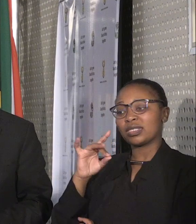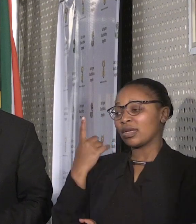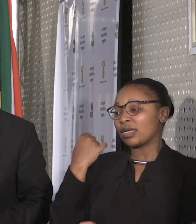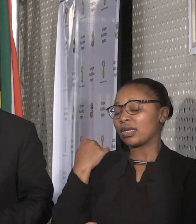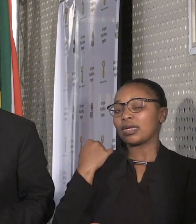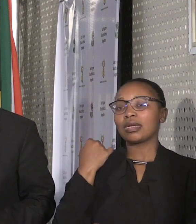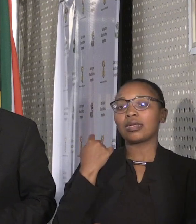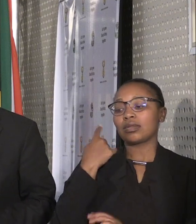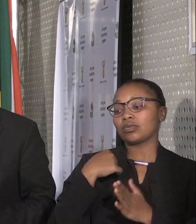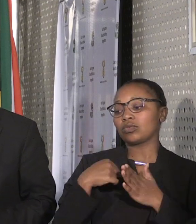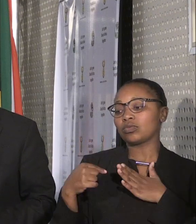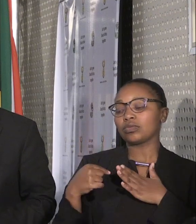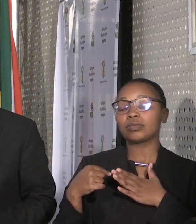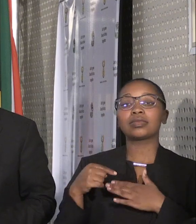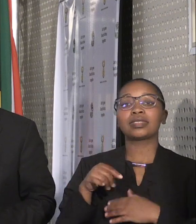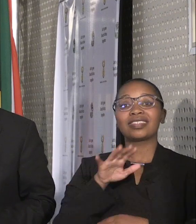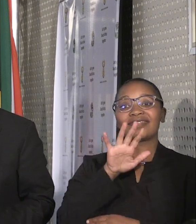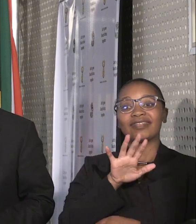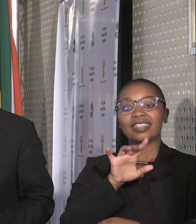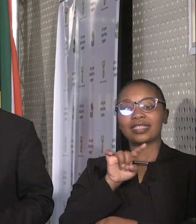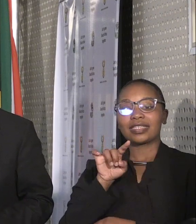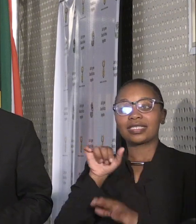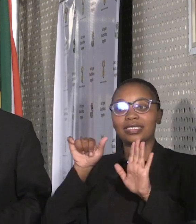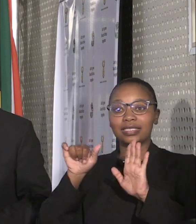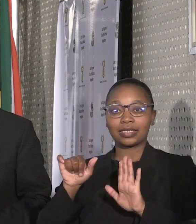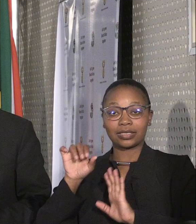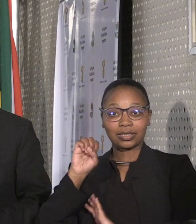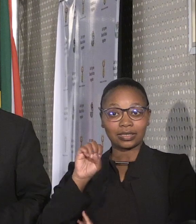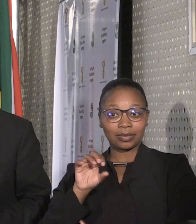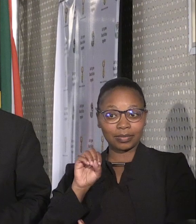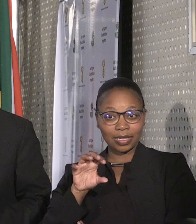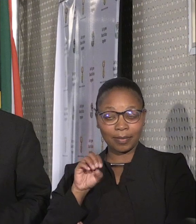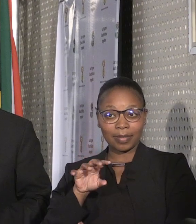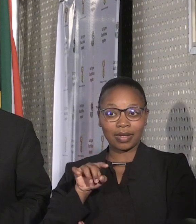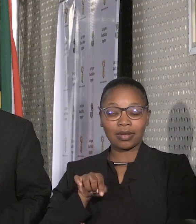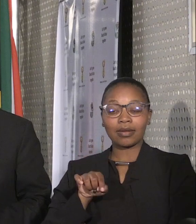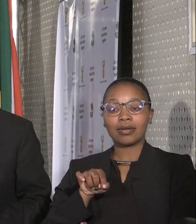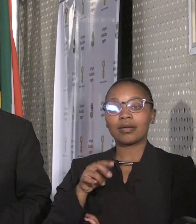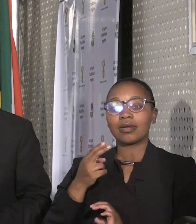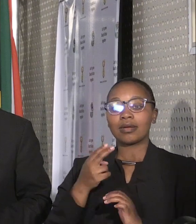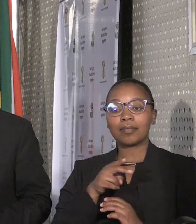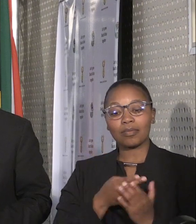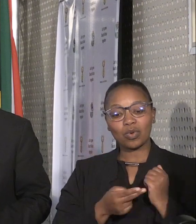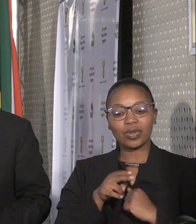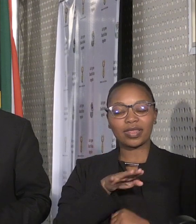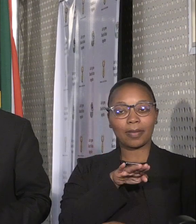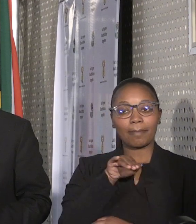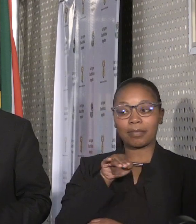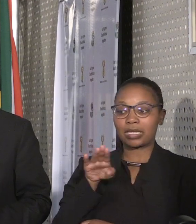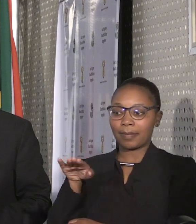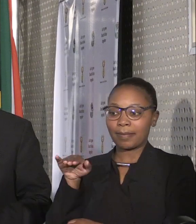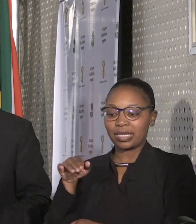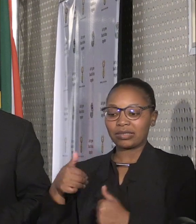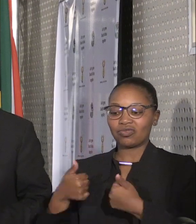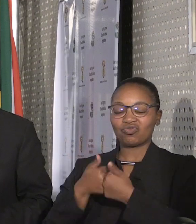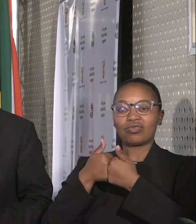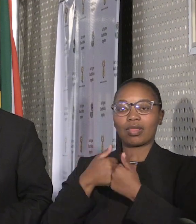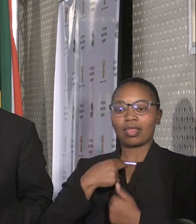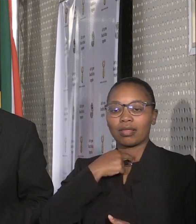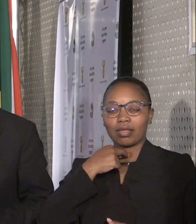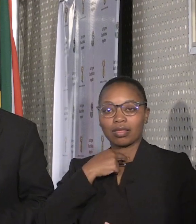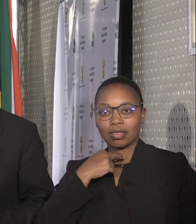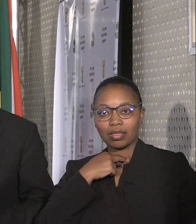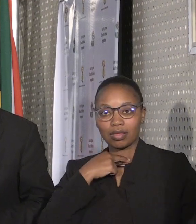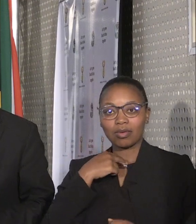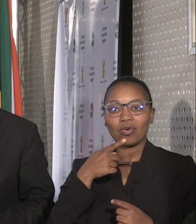year, Postbank experienced intermittent system challenges at ATMs and retailers,